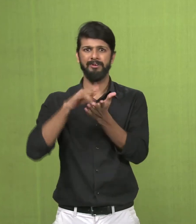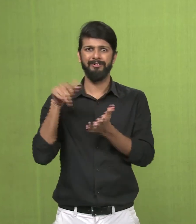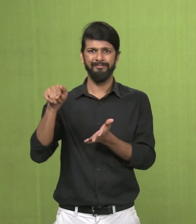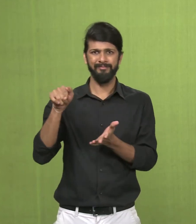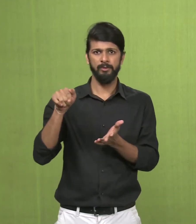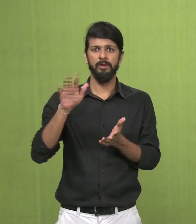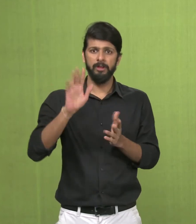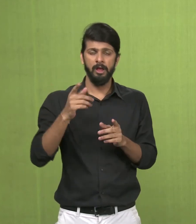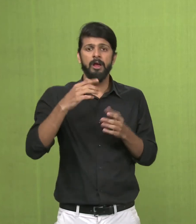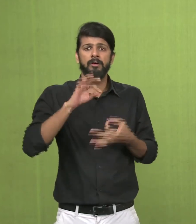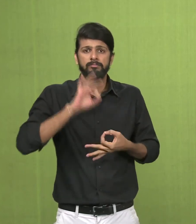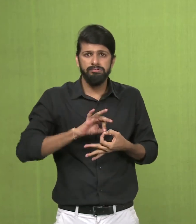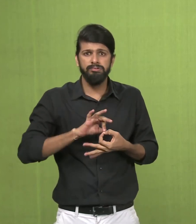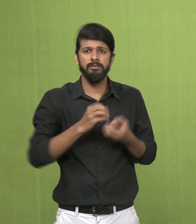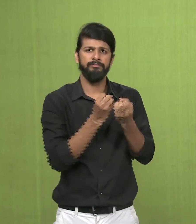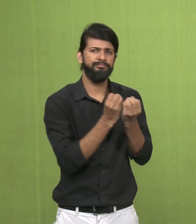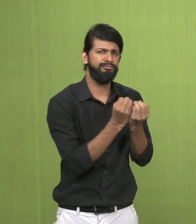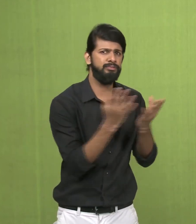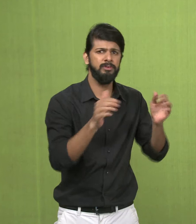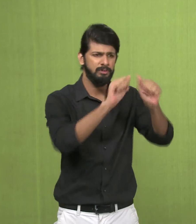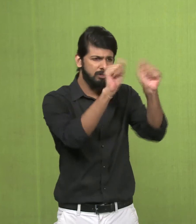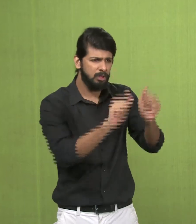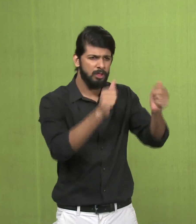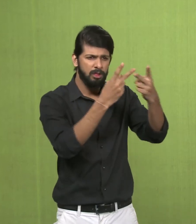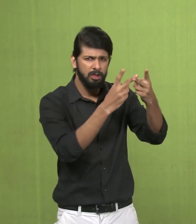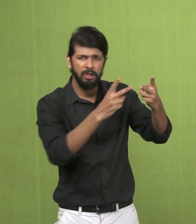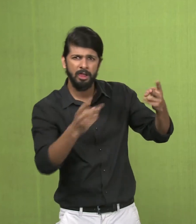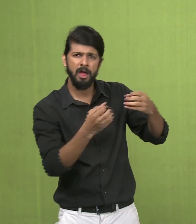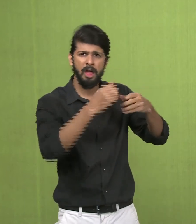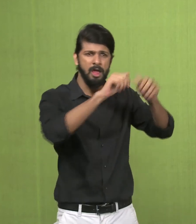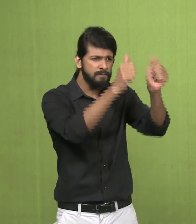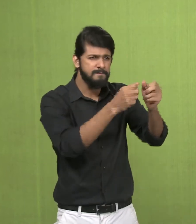Mathura produced a lot of Buddha sculptures,